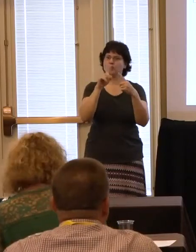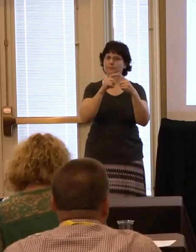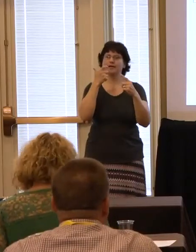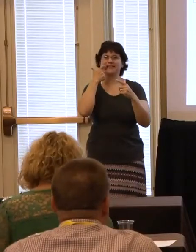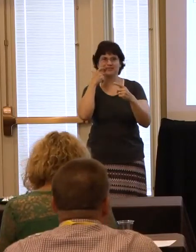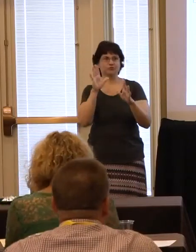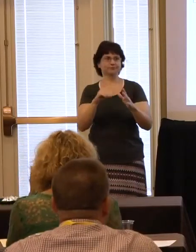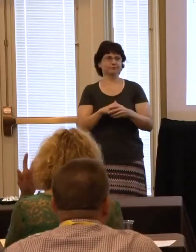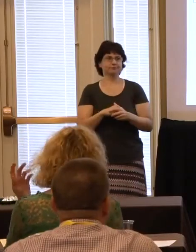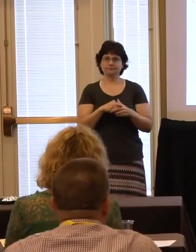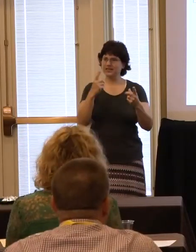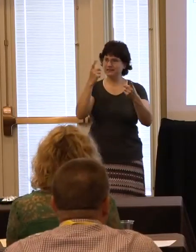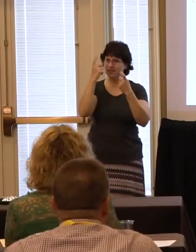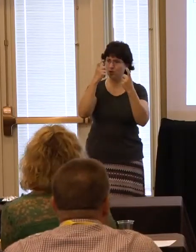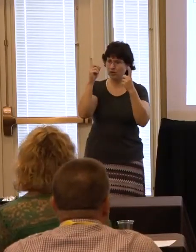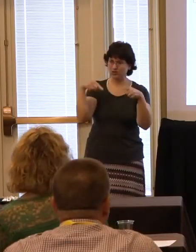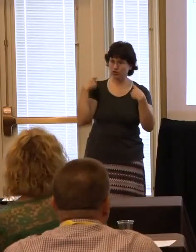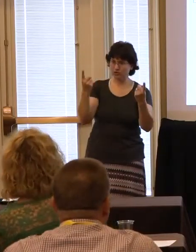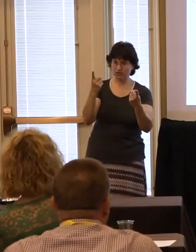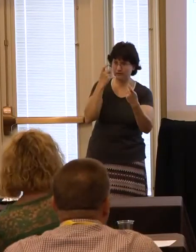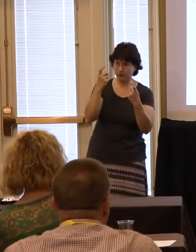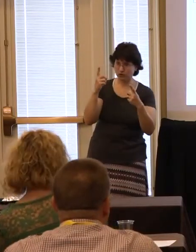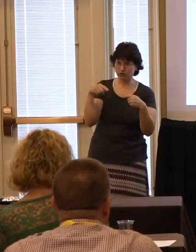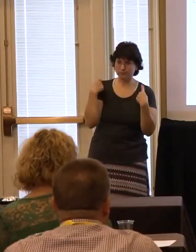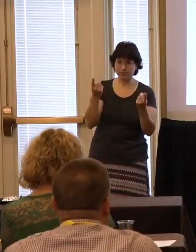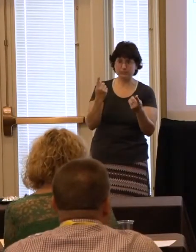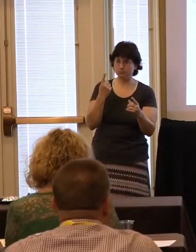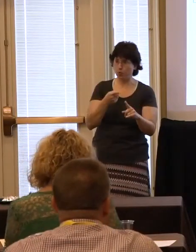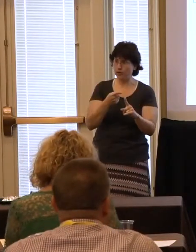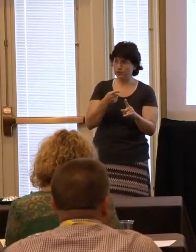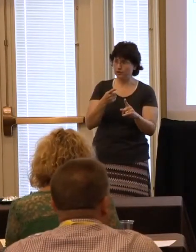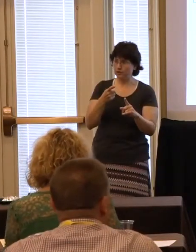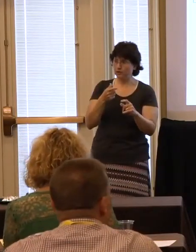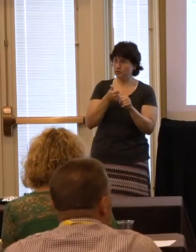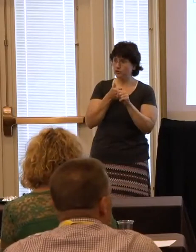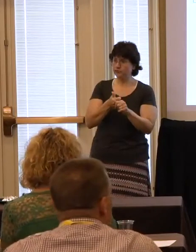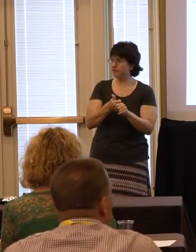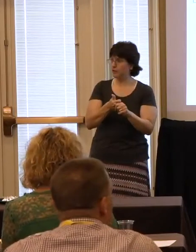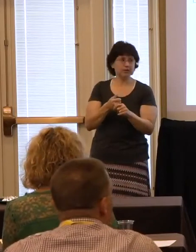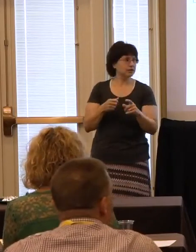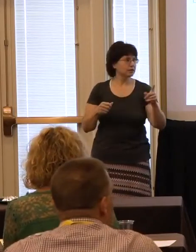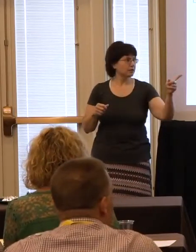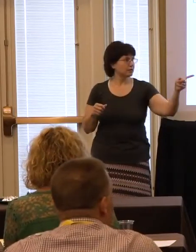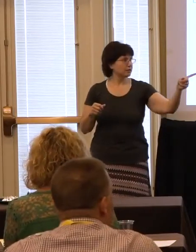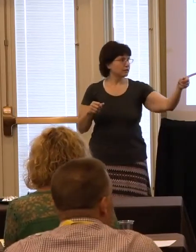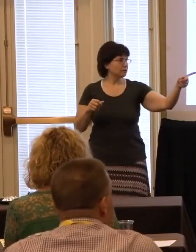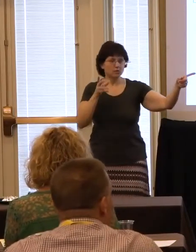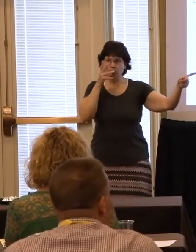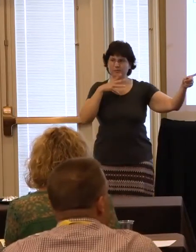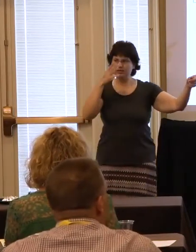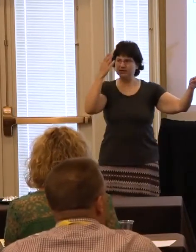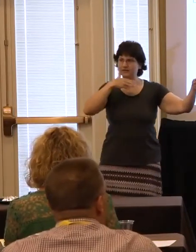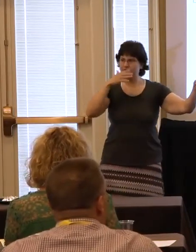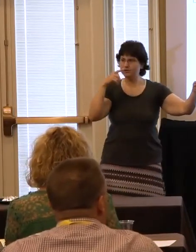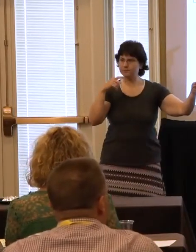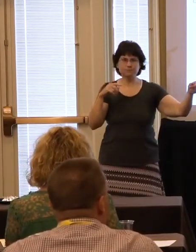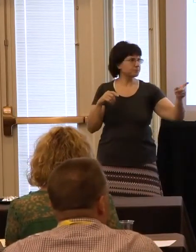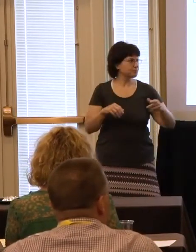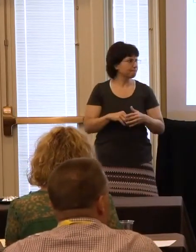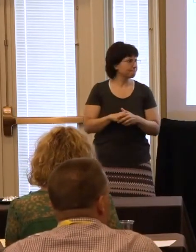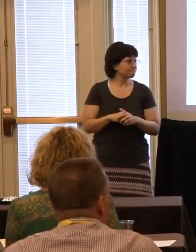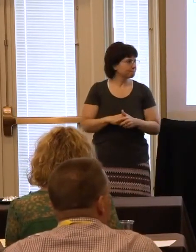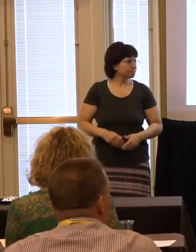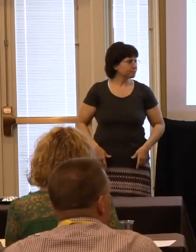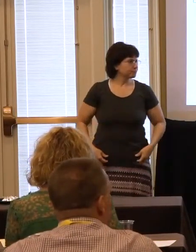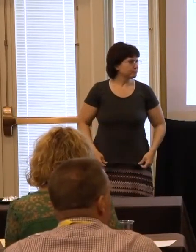treatment. Questions up to this point? You guys are following along? Yes. Did you mention any correlation with lung